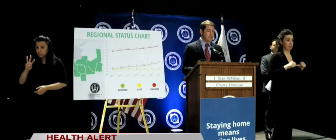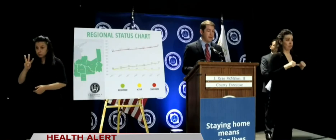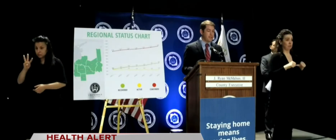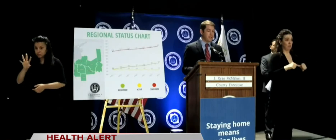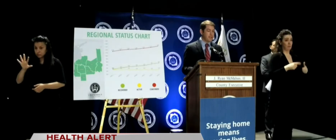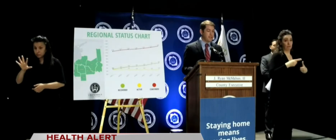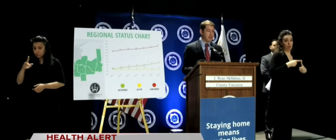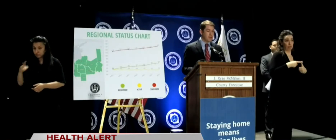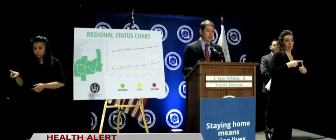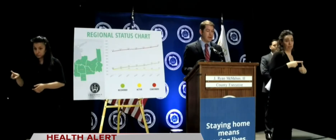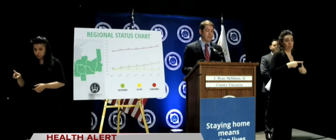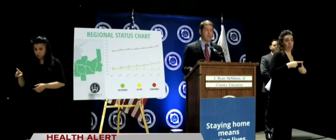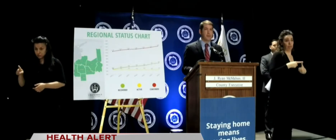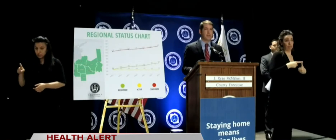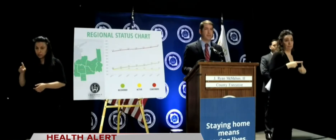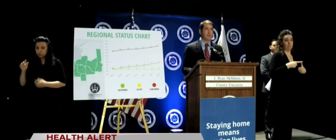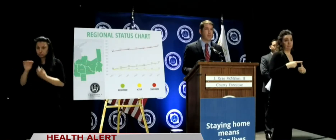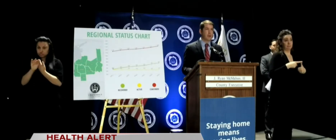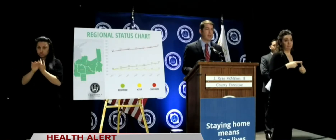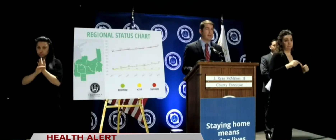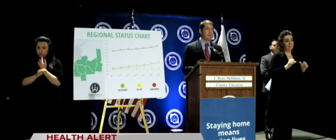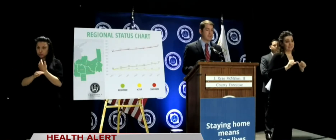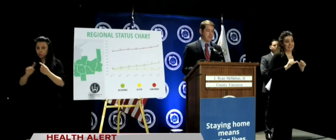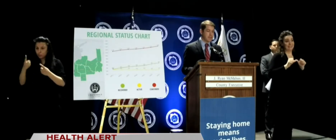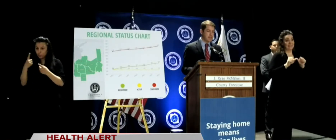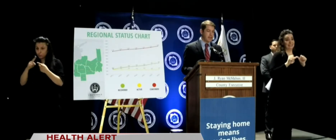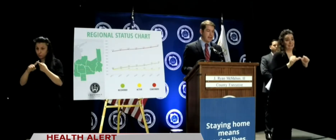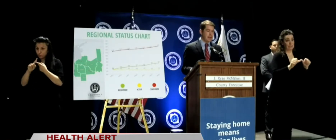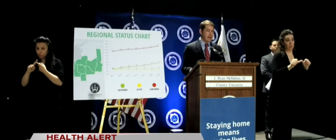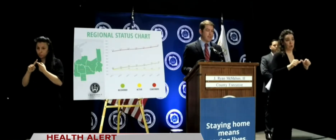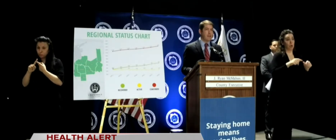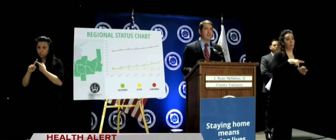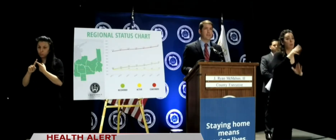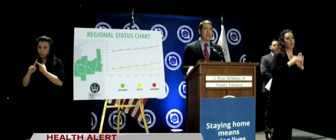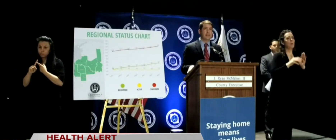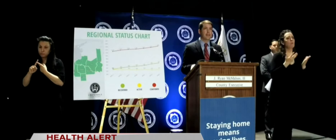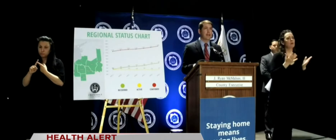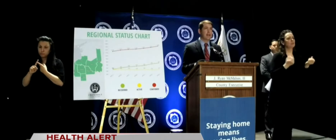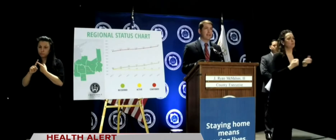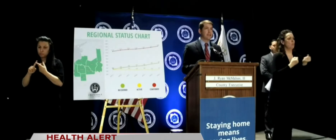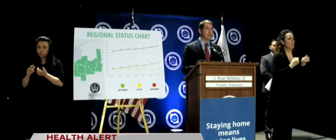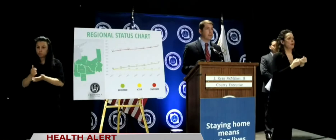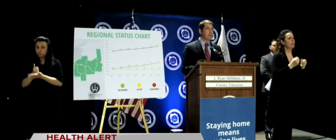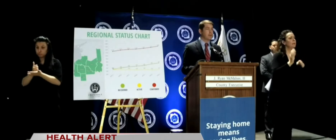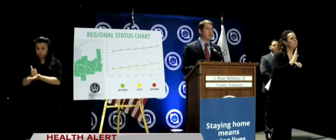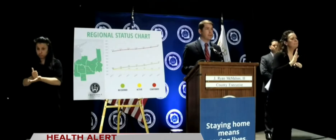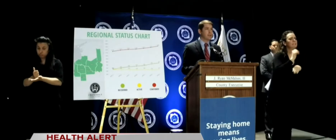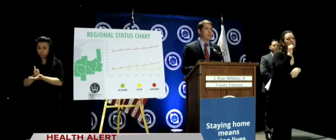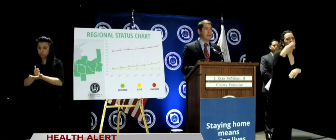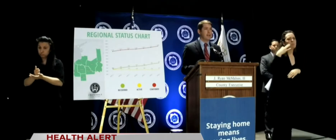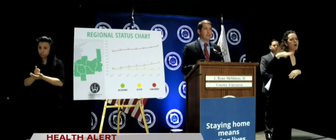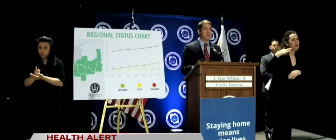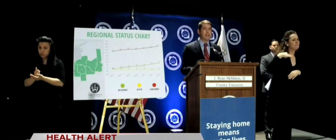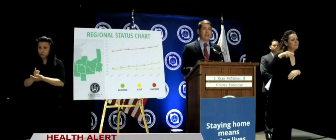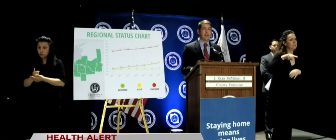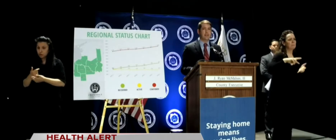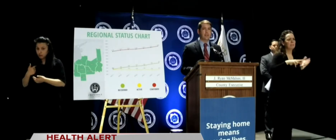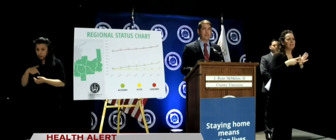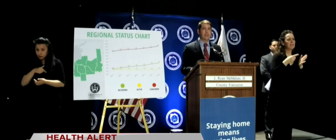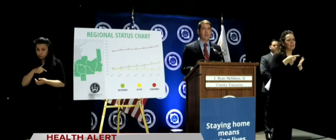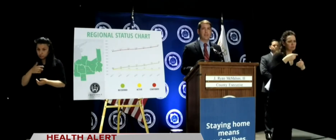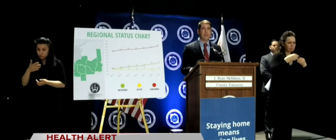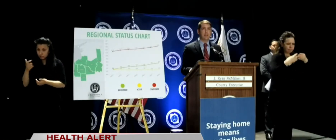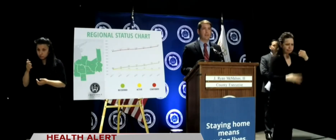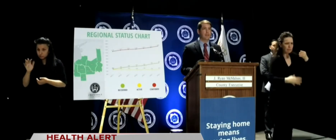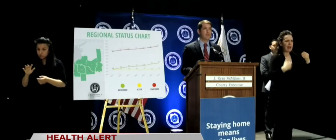is optimizing existing programs and sources of support to businesses and nonprofits. So that's looking at existing resources and existing